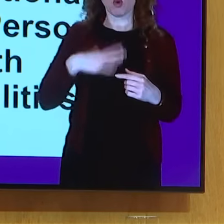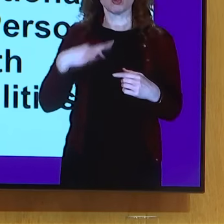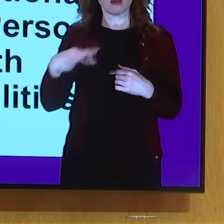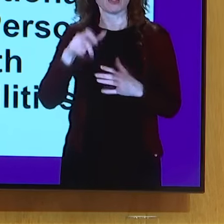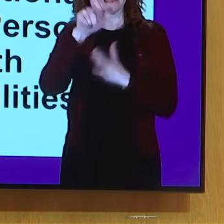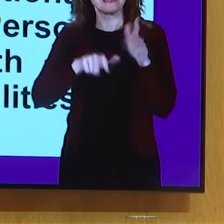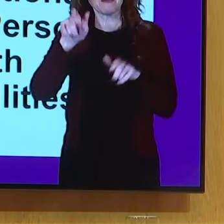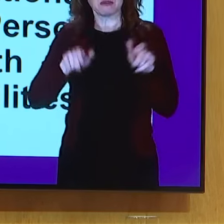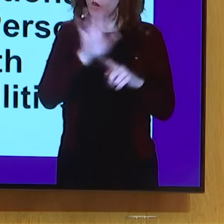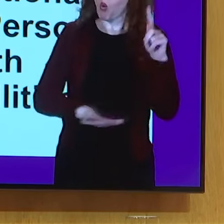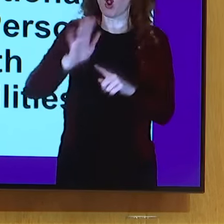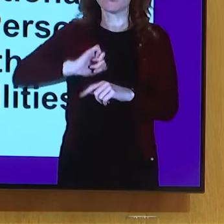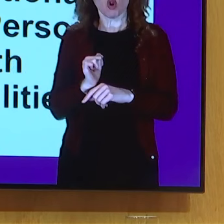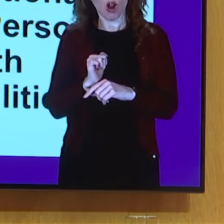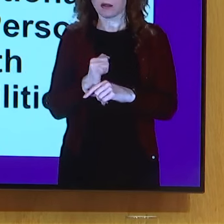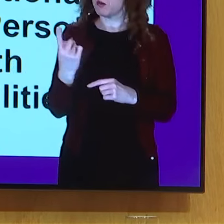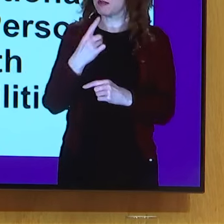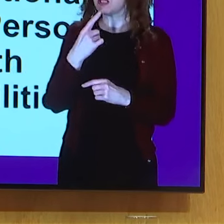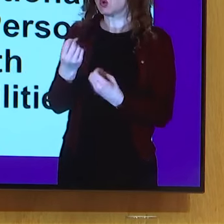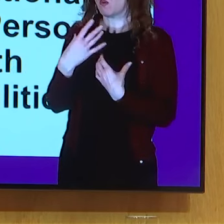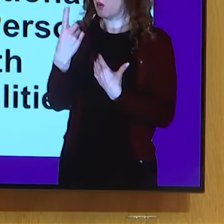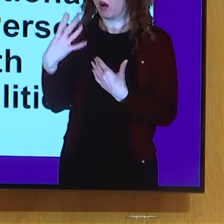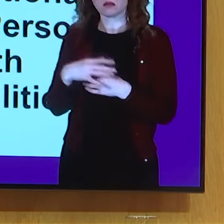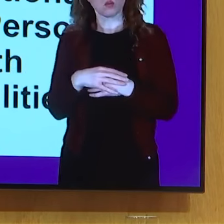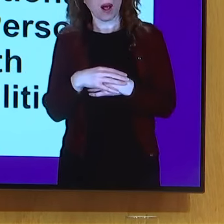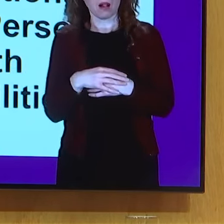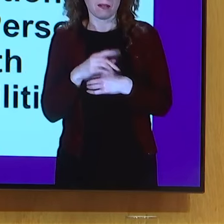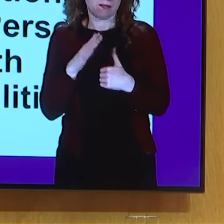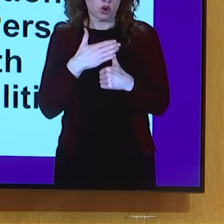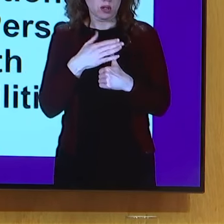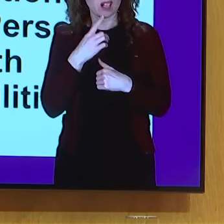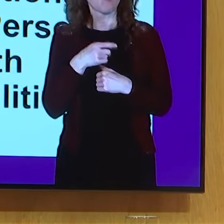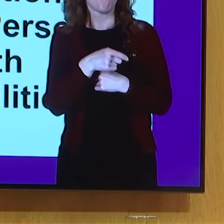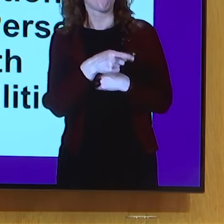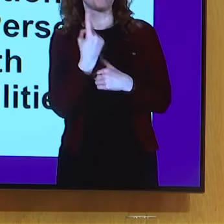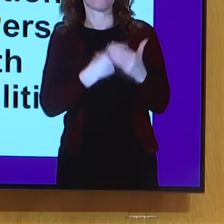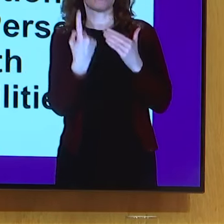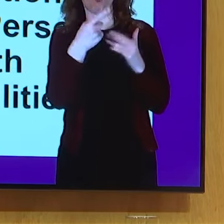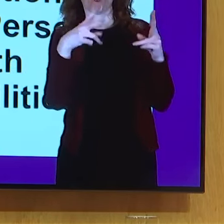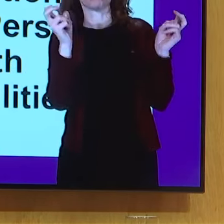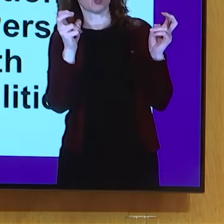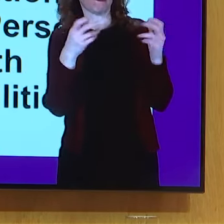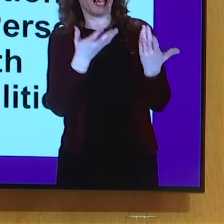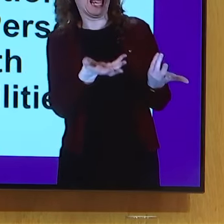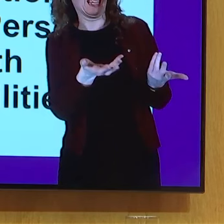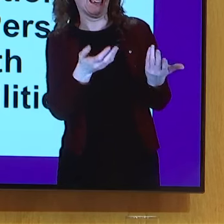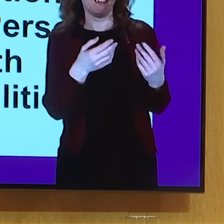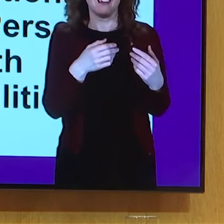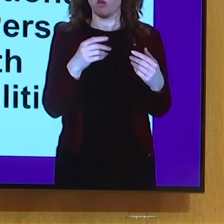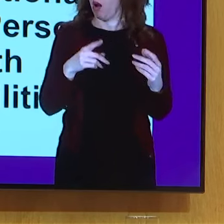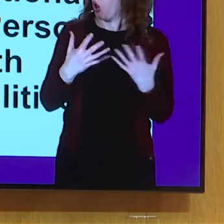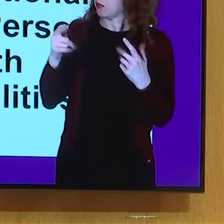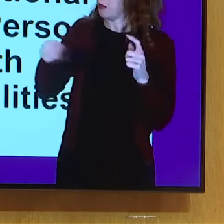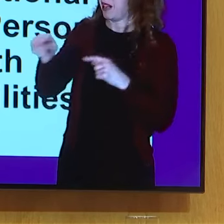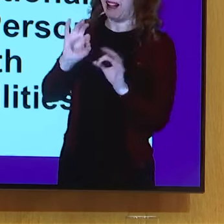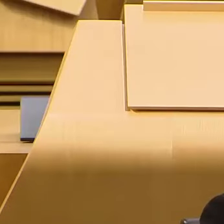across Scotland. And someone said to me once, first of all, I was told I was a one-trick pony, and I was like, well, there's a lot of people in here that are no tricks, so I'm fine